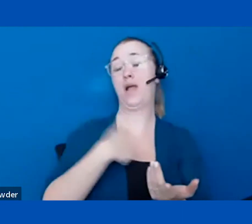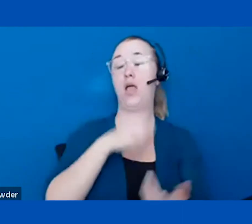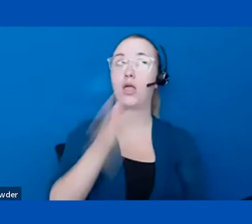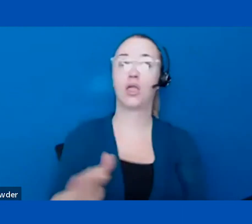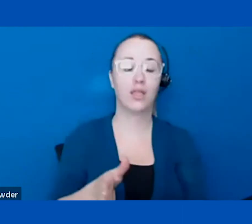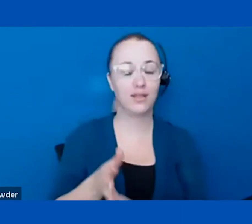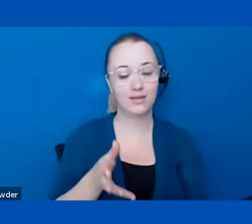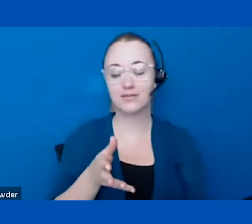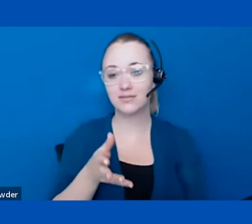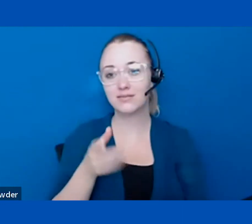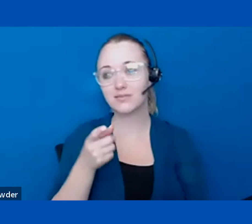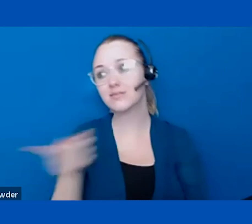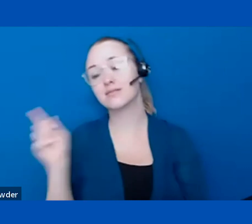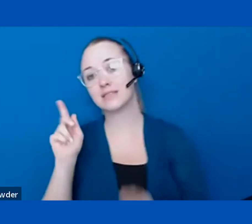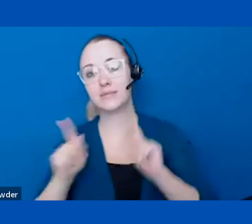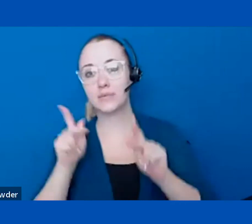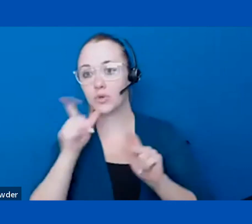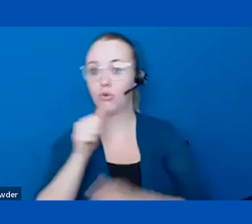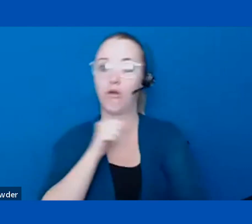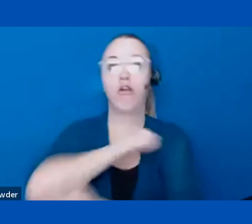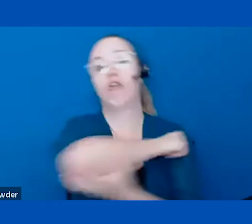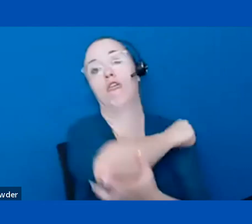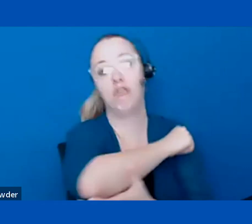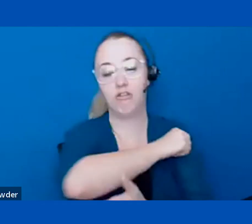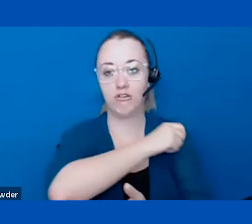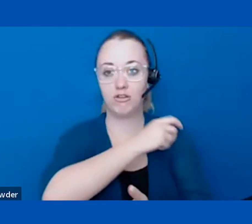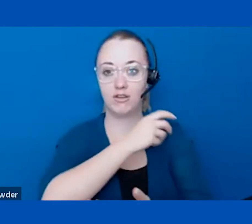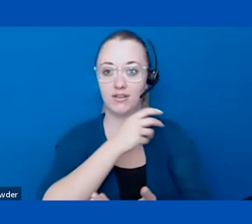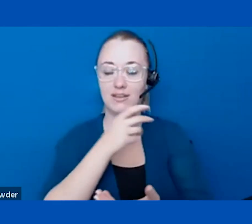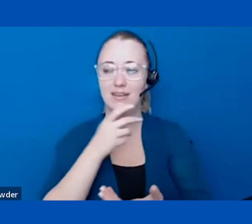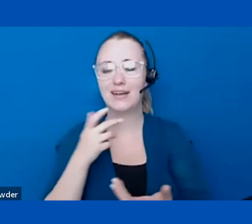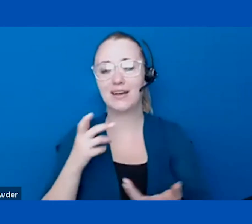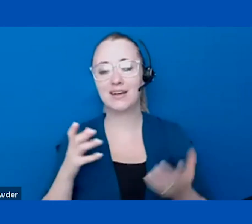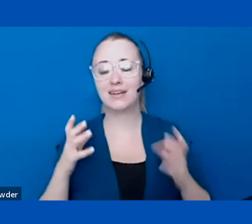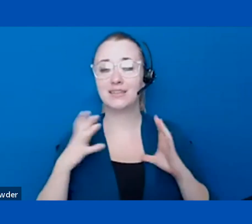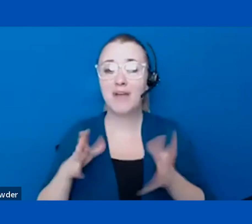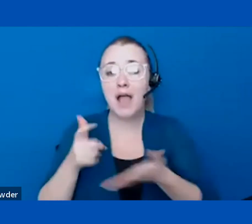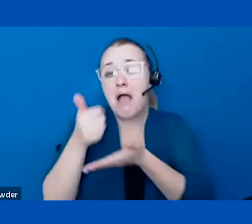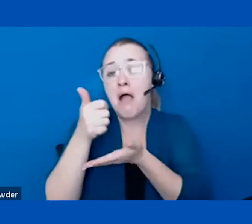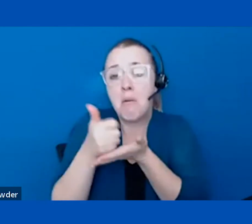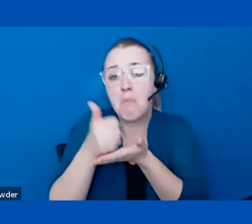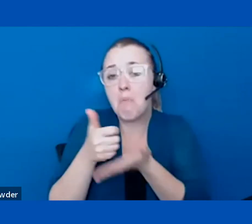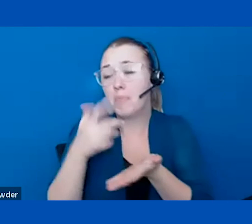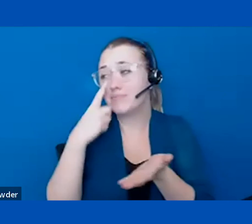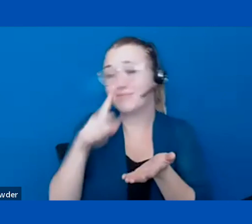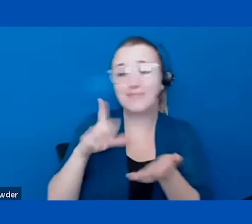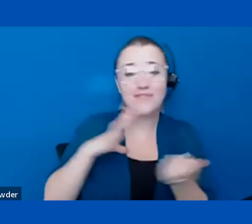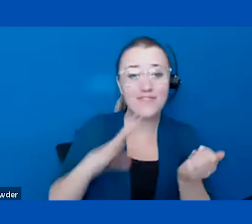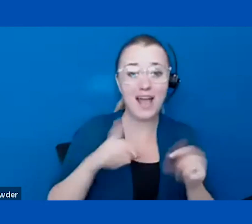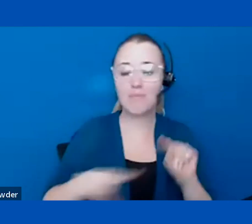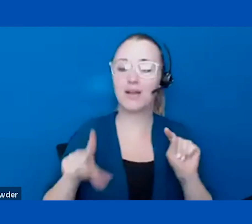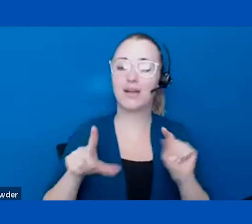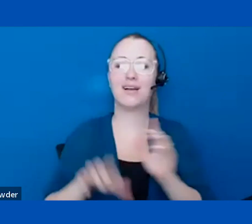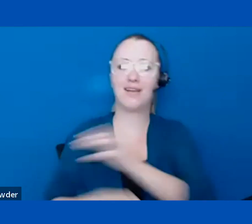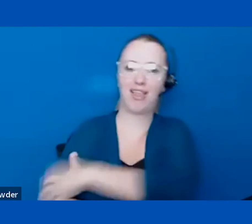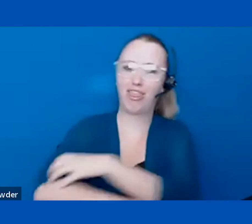people that just grab you out of nowhere. I mean, it's fine to help, right? I'm not saying don't. I'm just saying I hate.